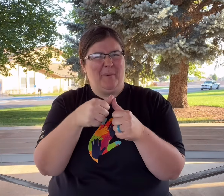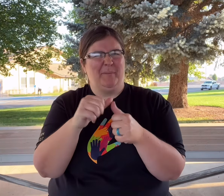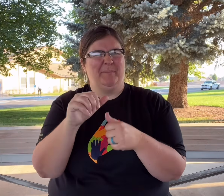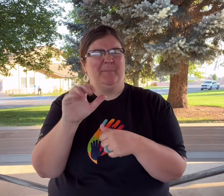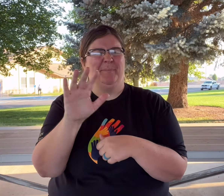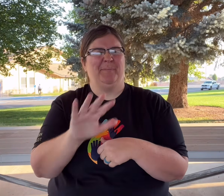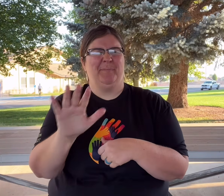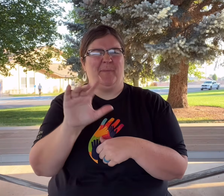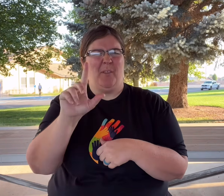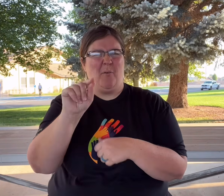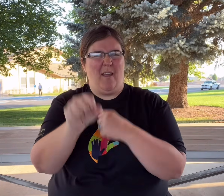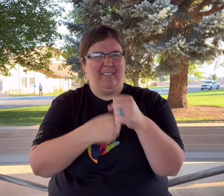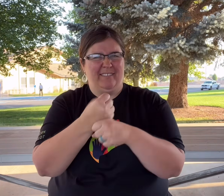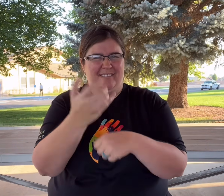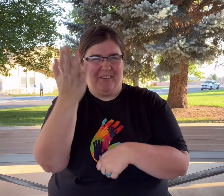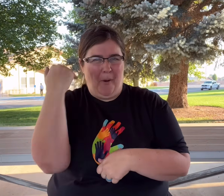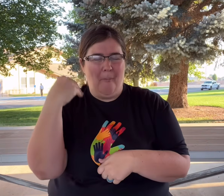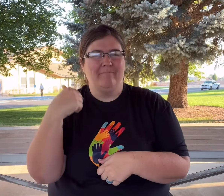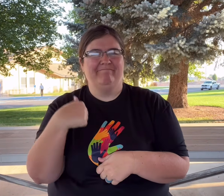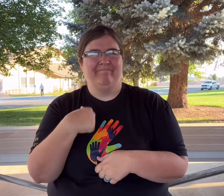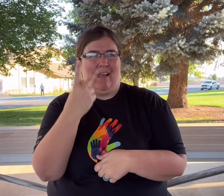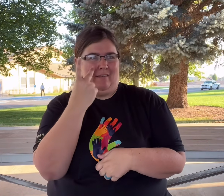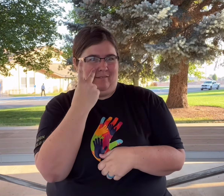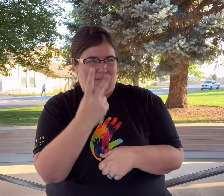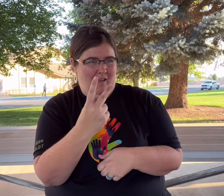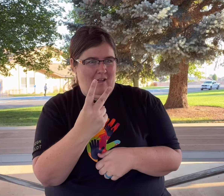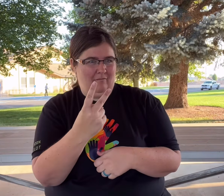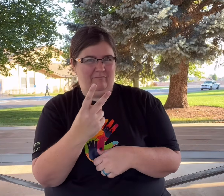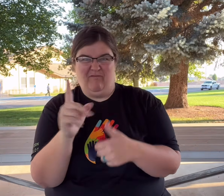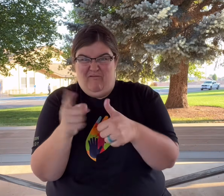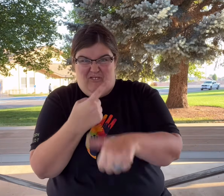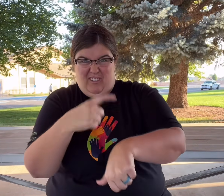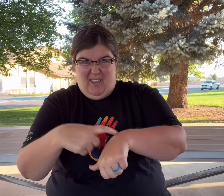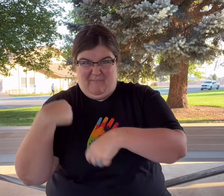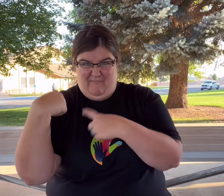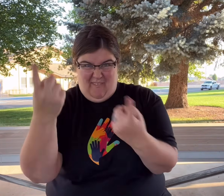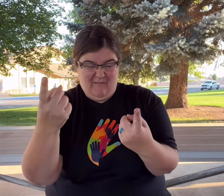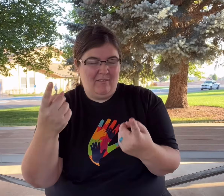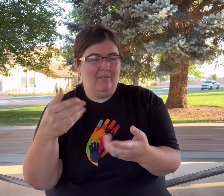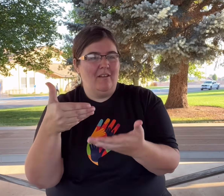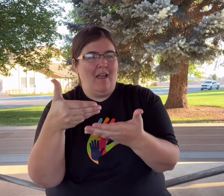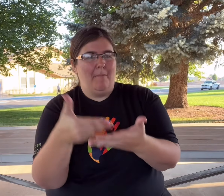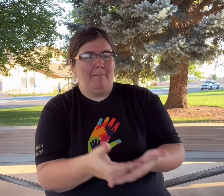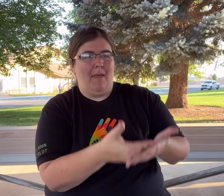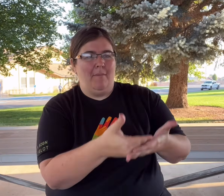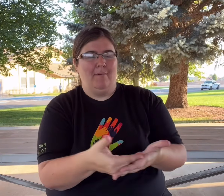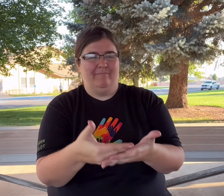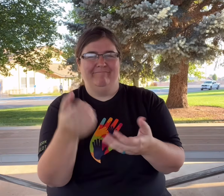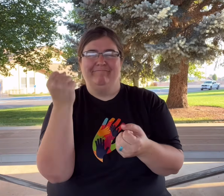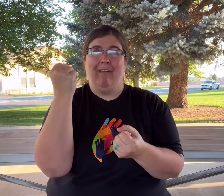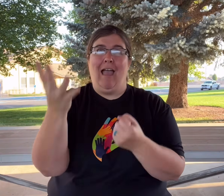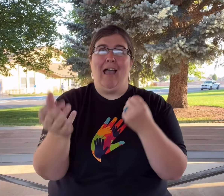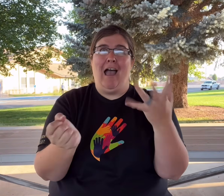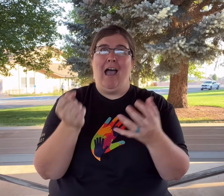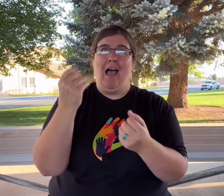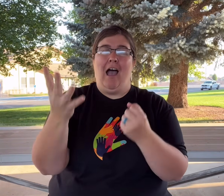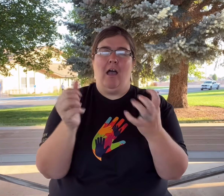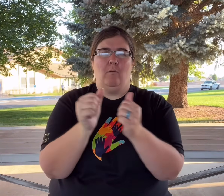I remember about 20 years ago when I saw for my first time a baby babbling in